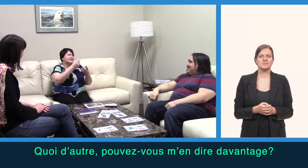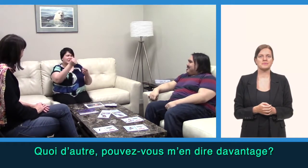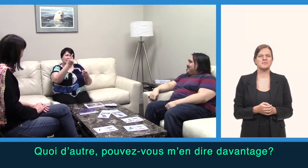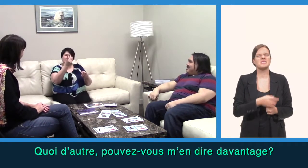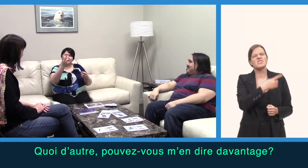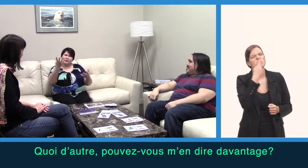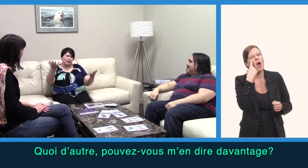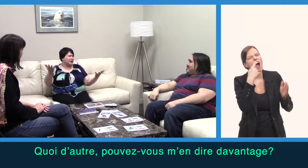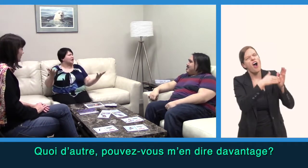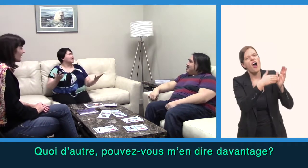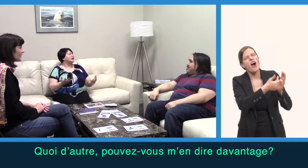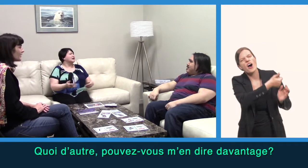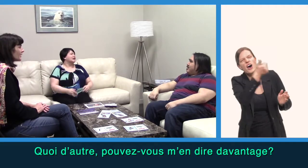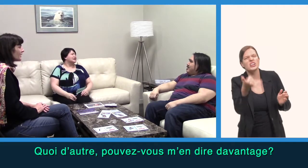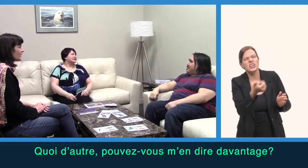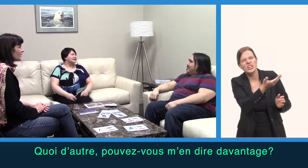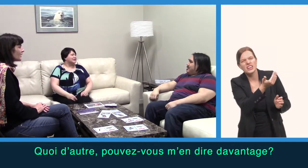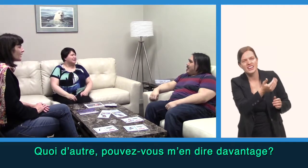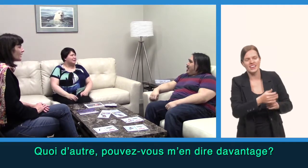What else? How many more?